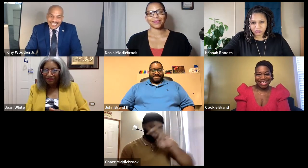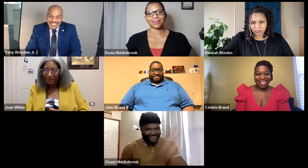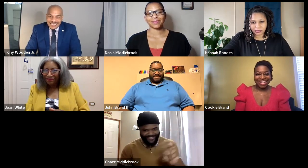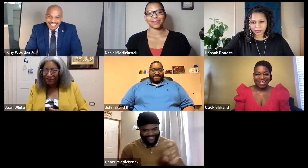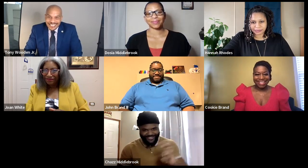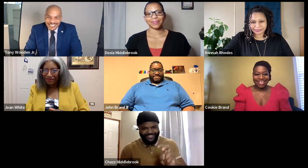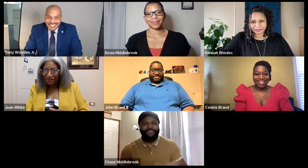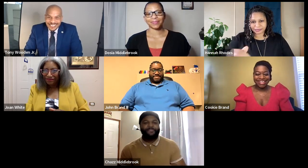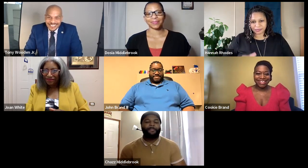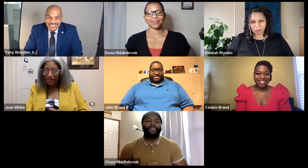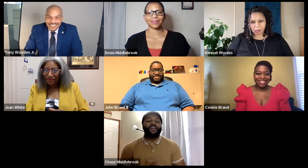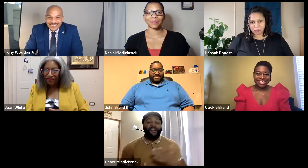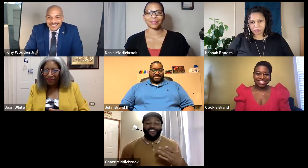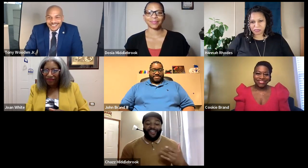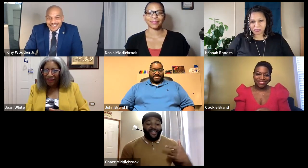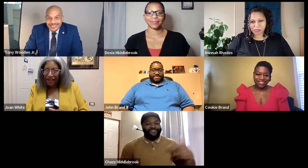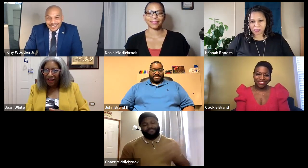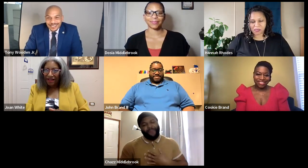Chaz is saying, hey, everyone, what's up? My name is Chaz.